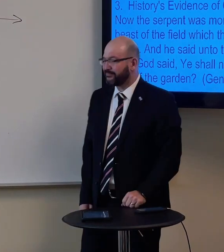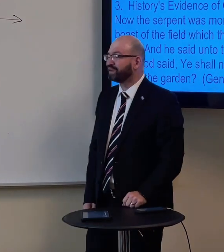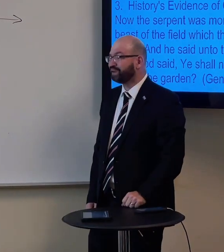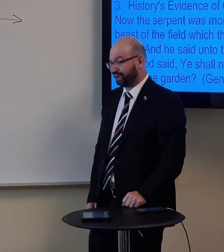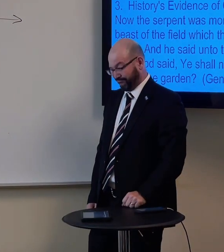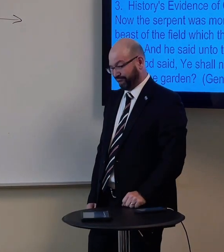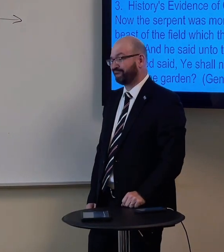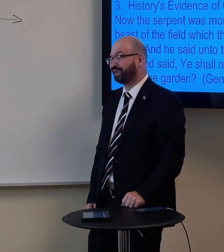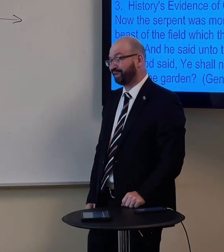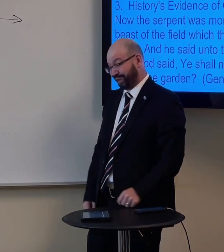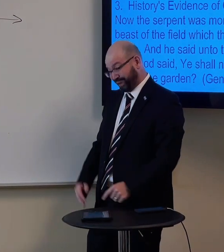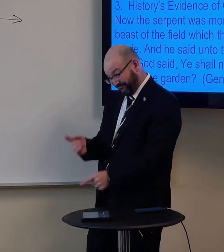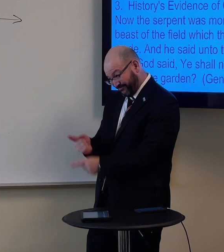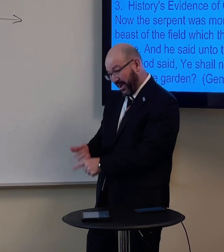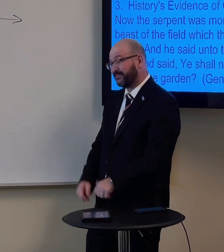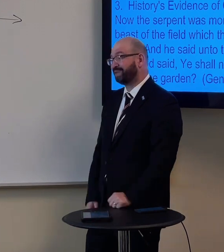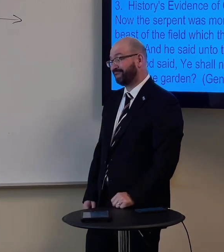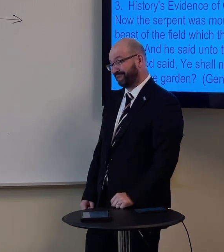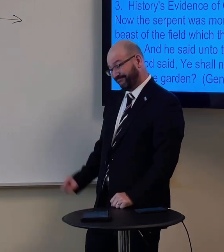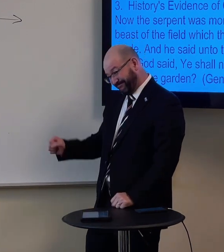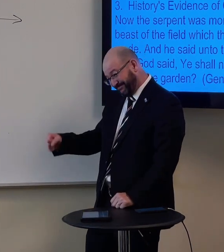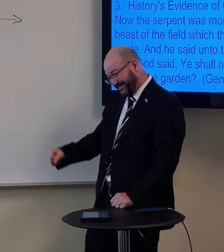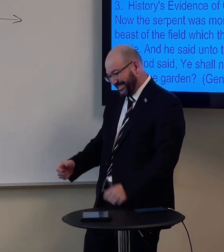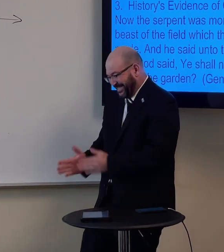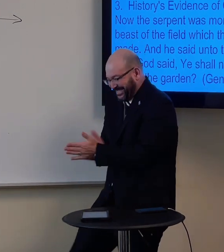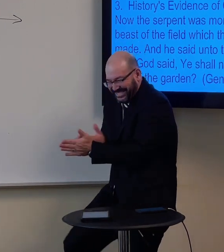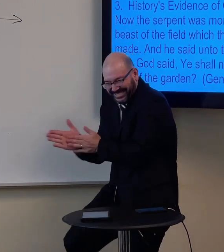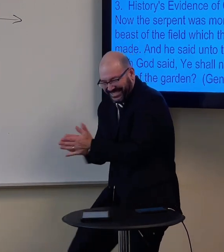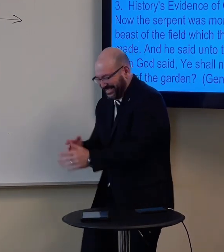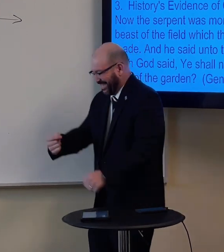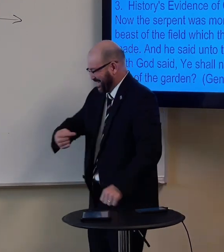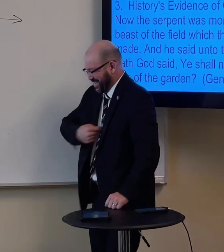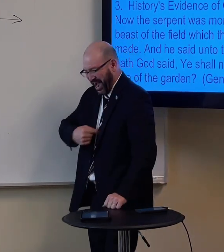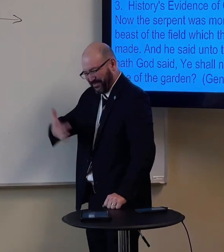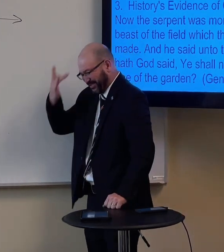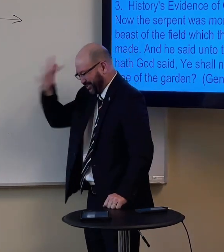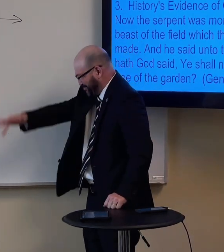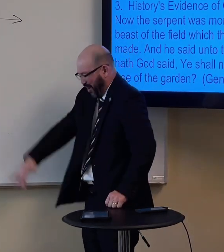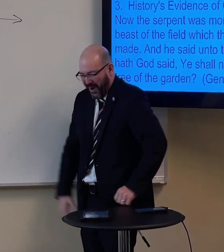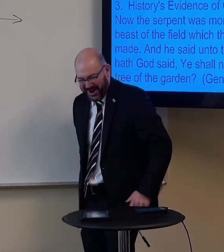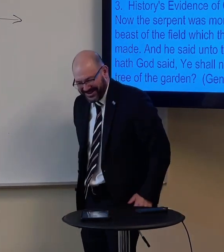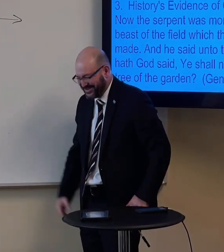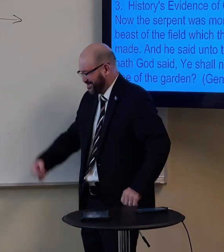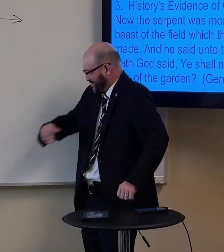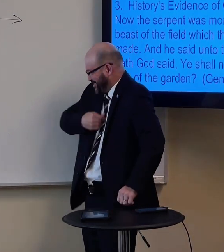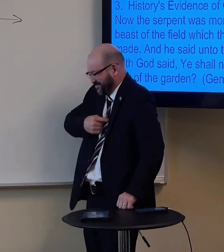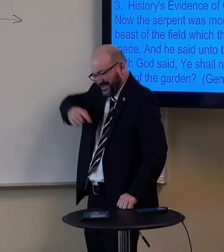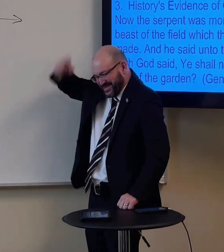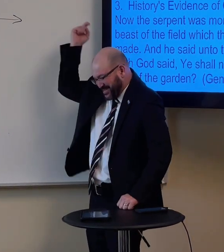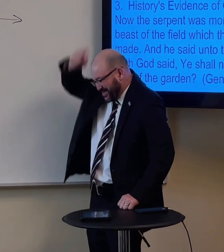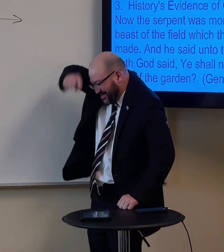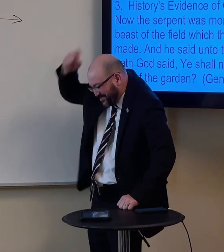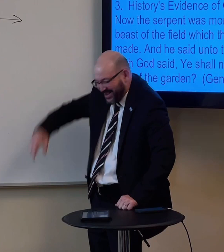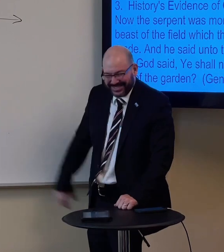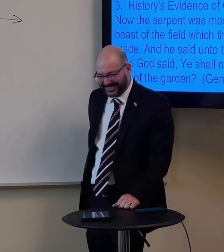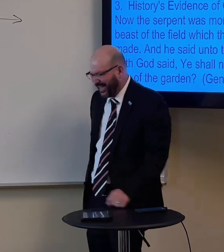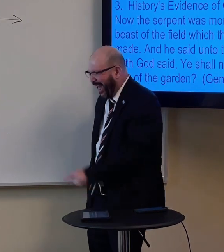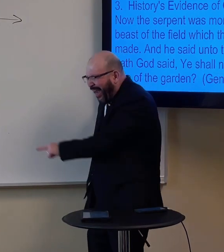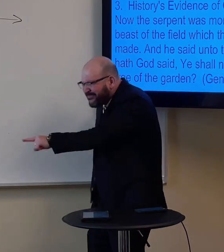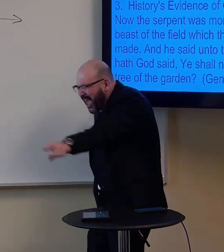The devil says, yeah, that's right. Yeah, he's winning. He's smart. He's wise. He's